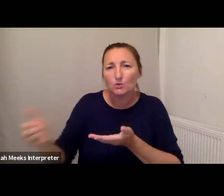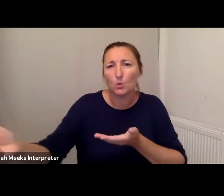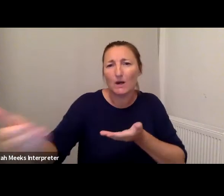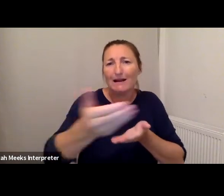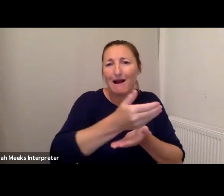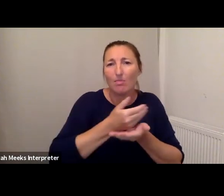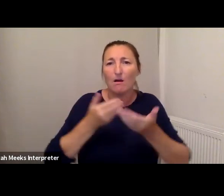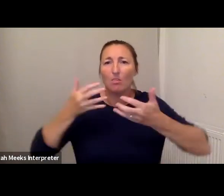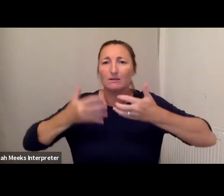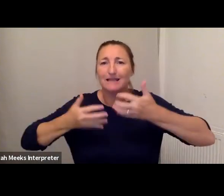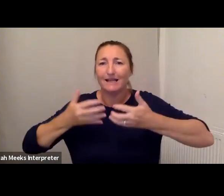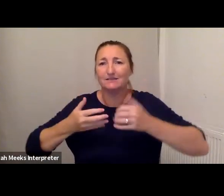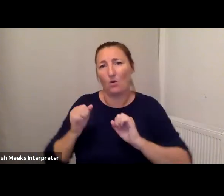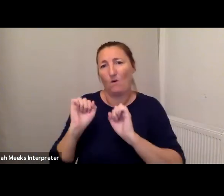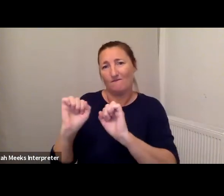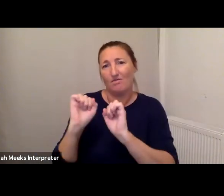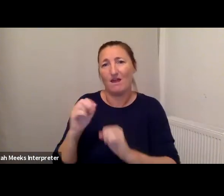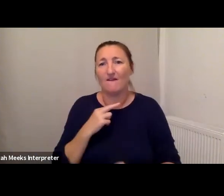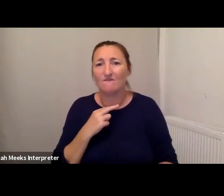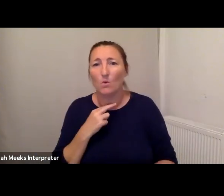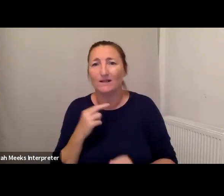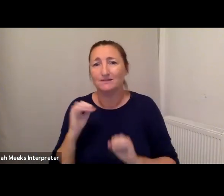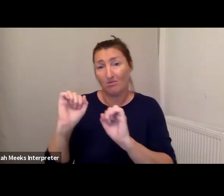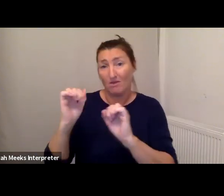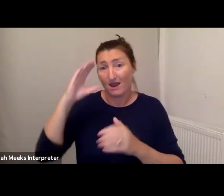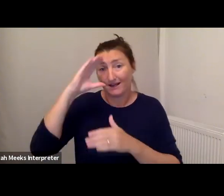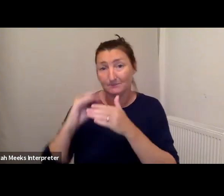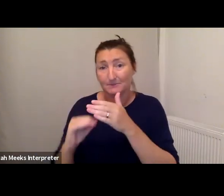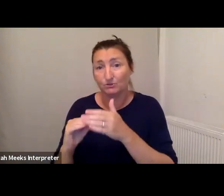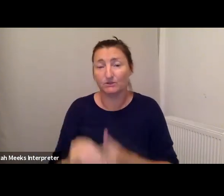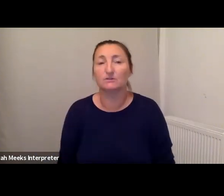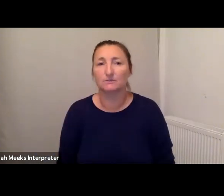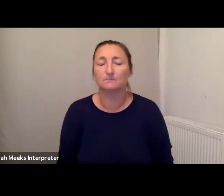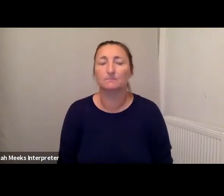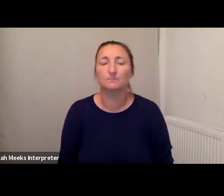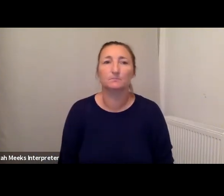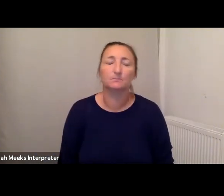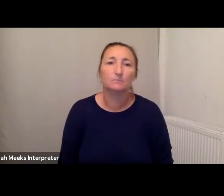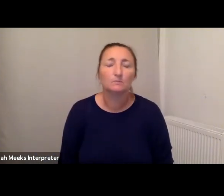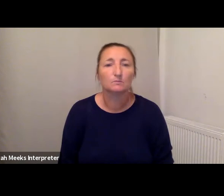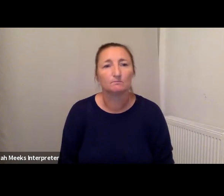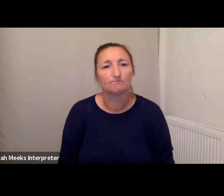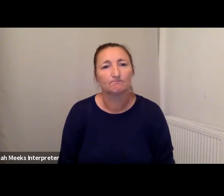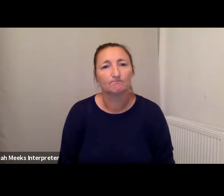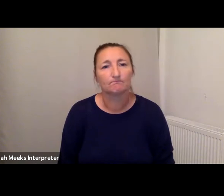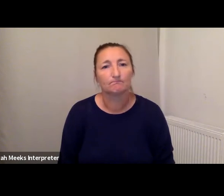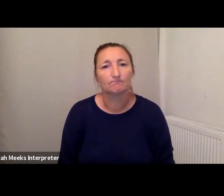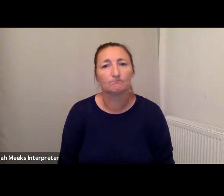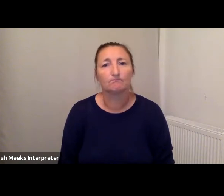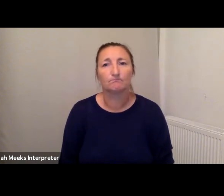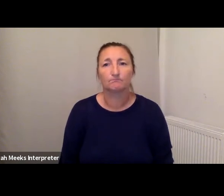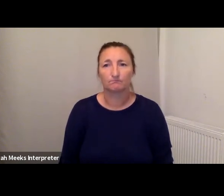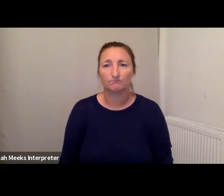people with disability. Okay, next slide, please. Okay, maybe just a quick wrap up from